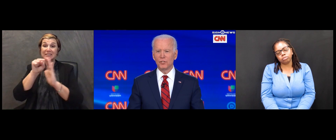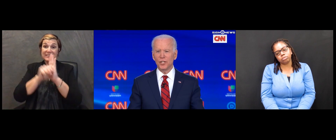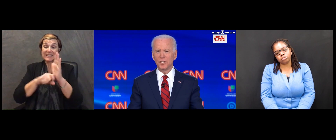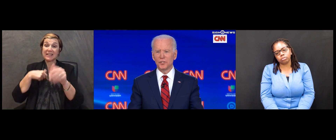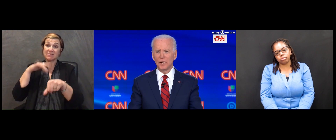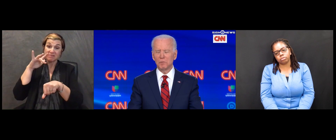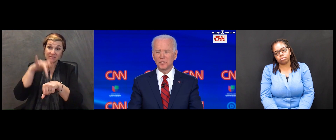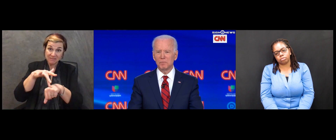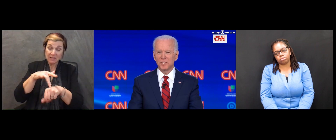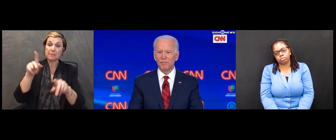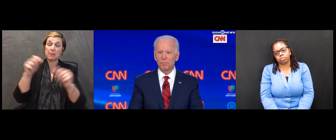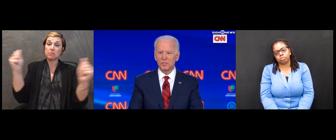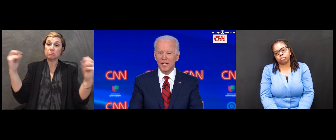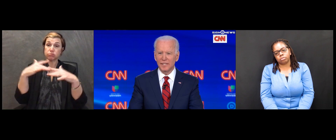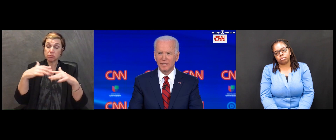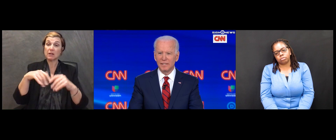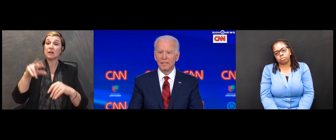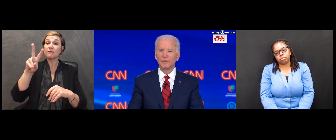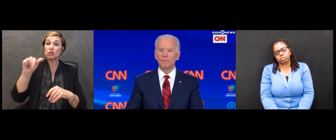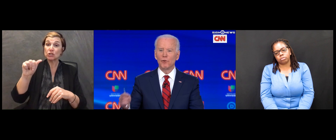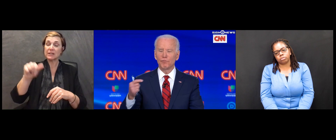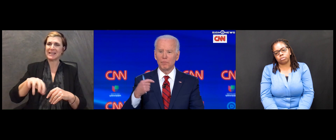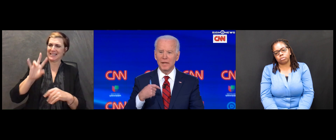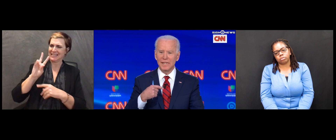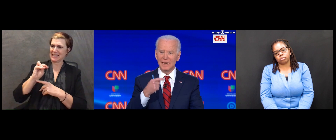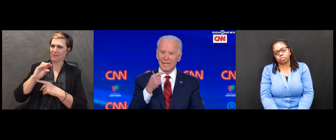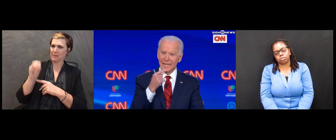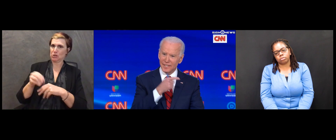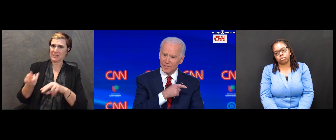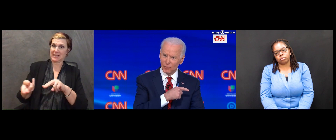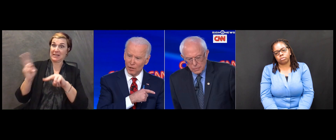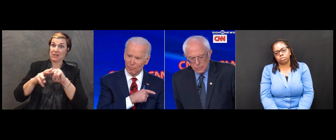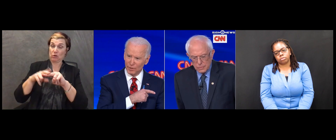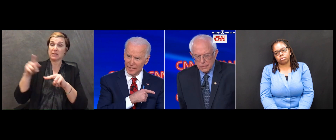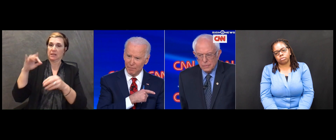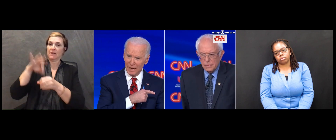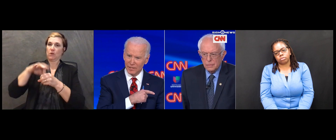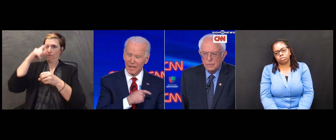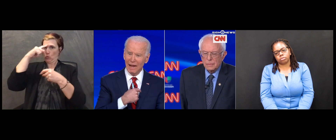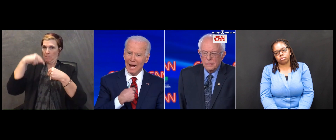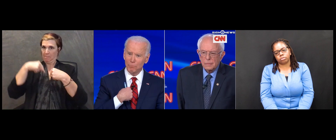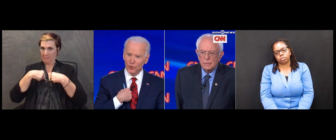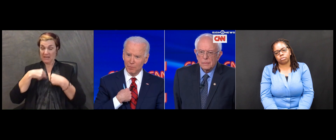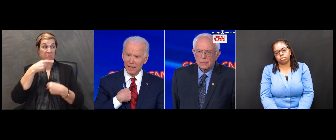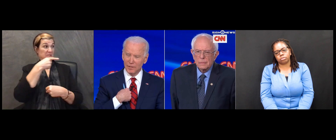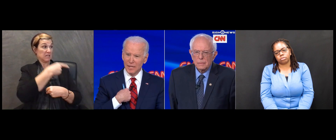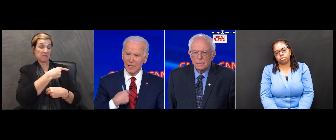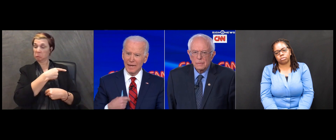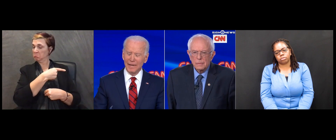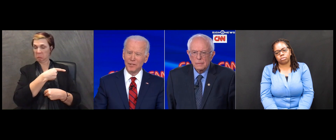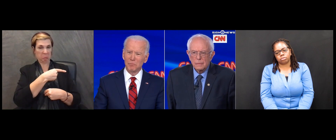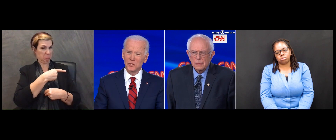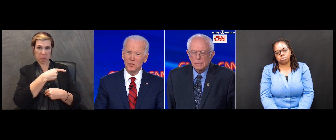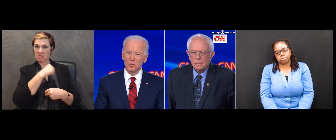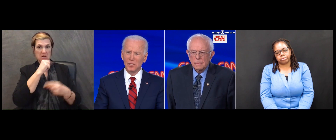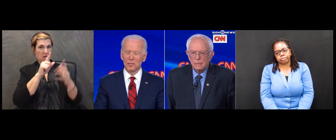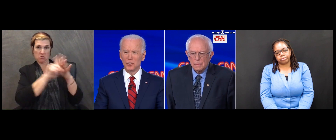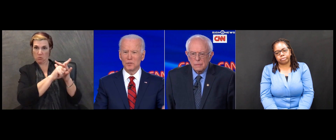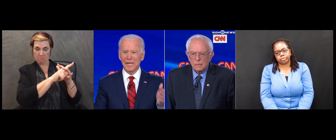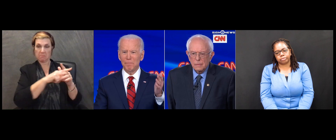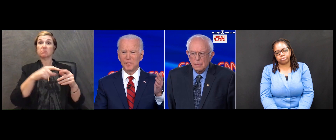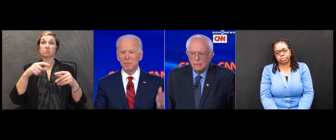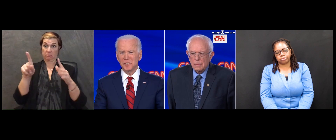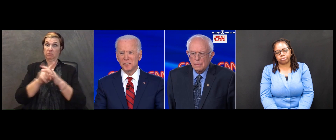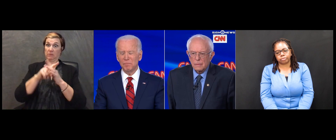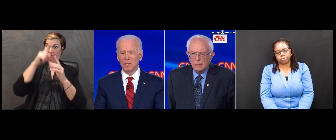In Virginia, turnout was up 70%. They voted for me. He didn't bring them out. I brought them out. And number two, look